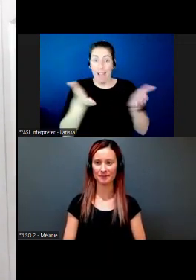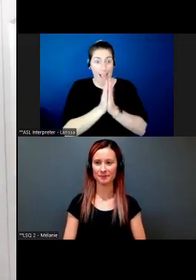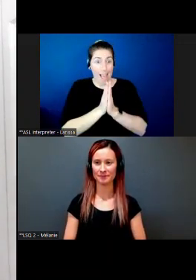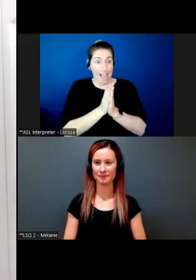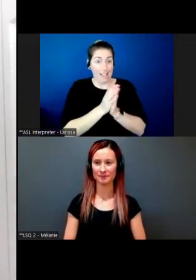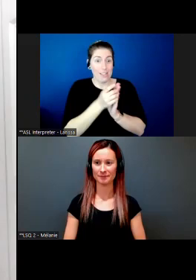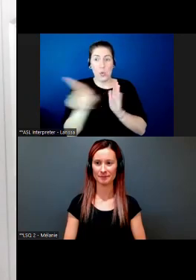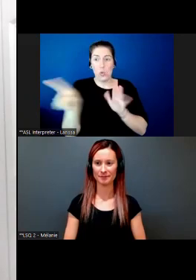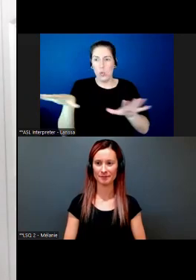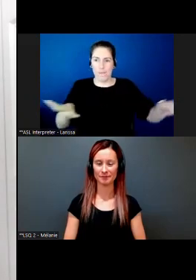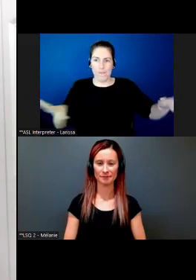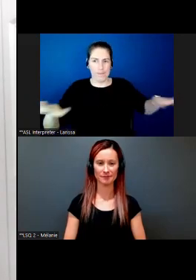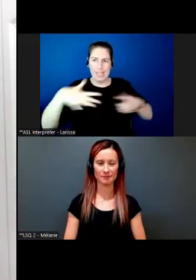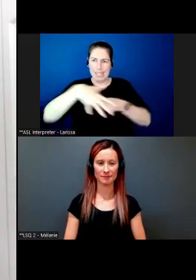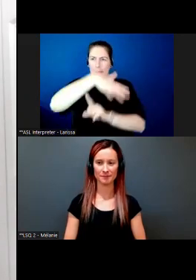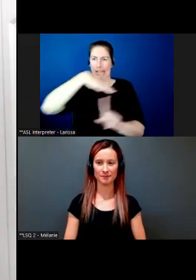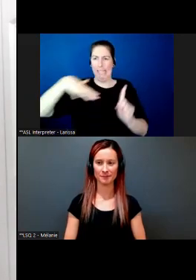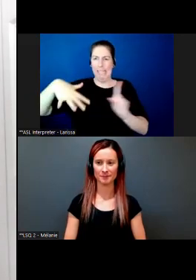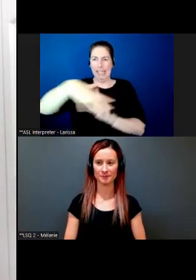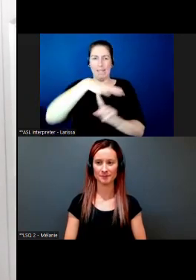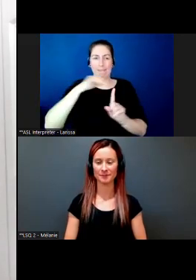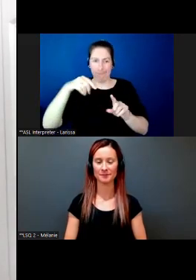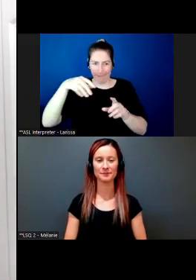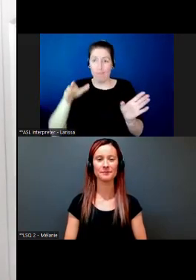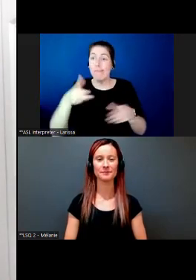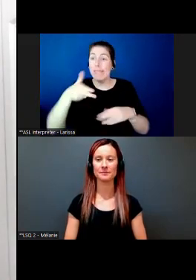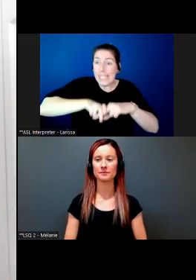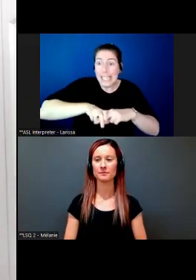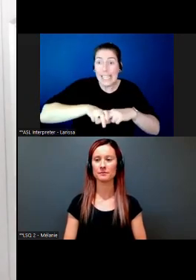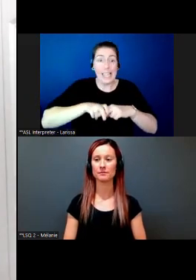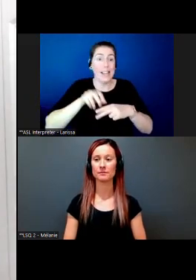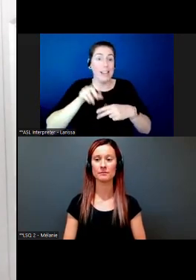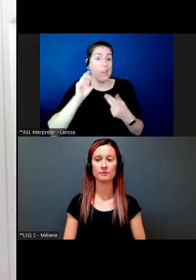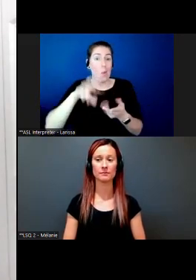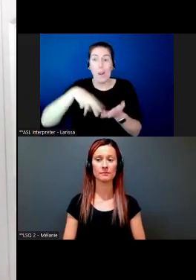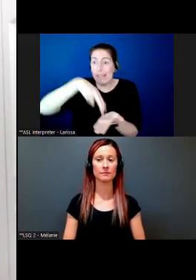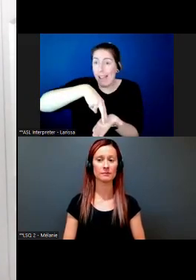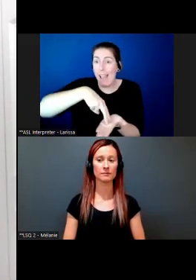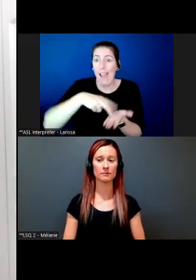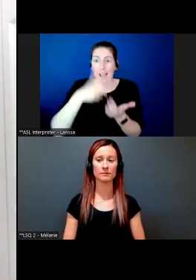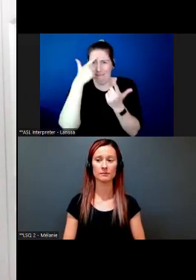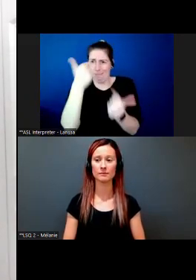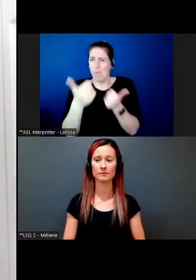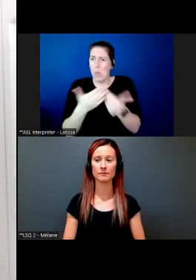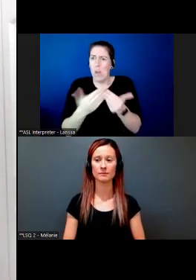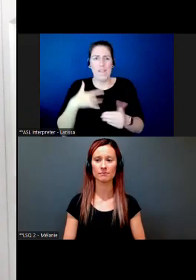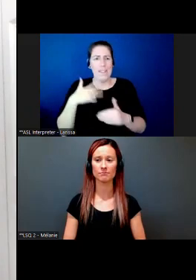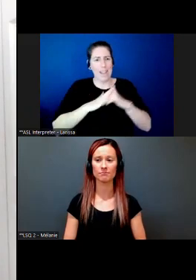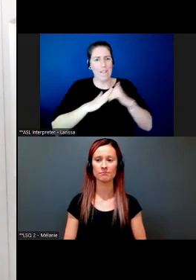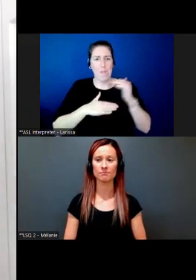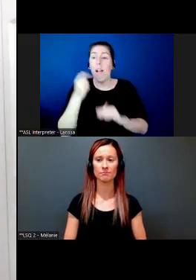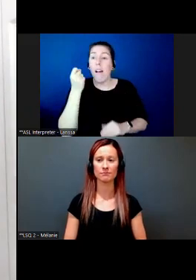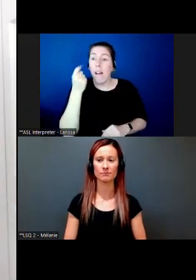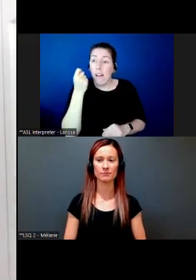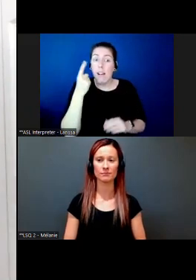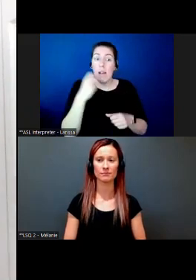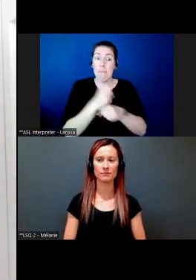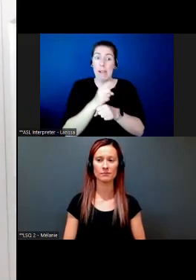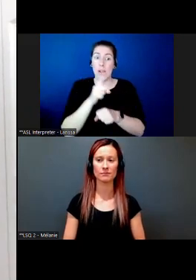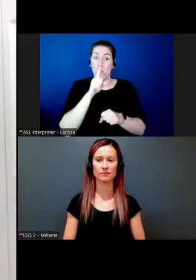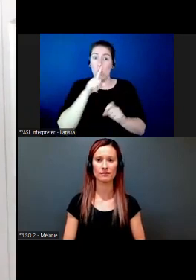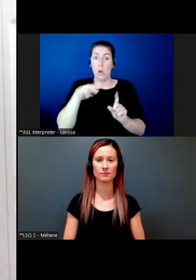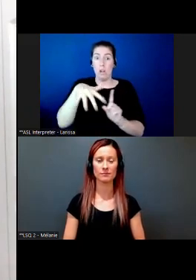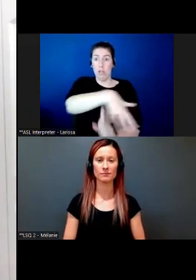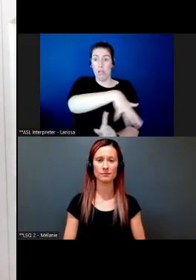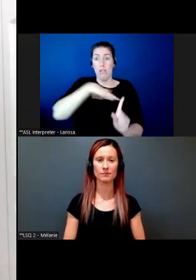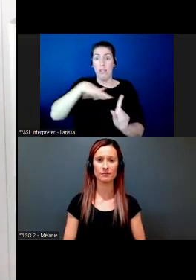space around your rooms. You can stay seated, you can stand, whatever feels comfortable. However, just make sure that within your vicinity